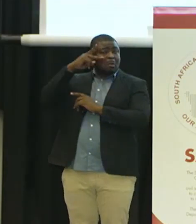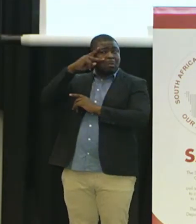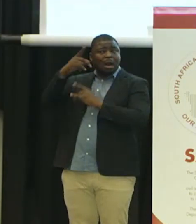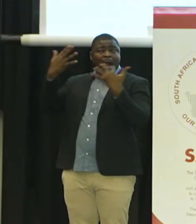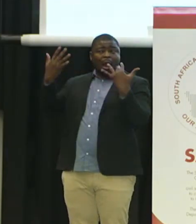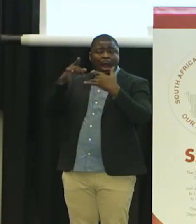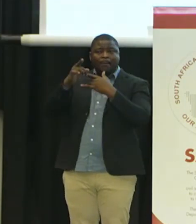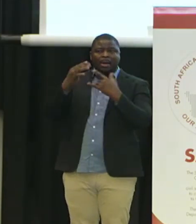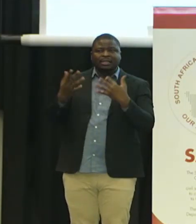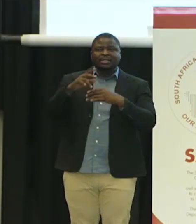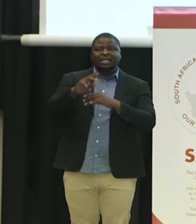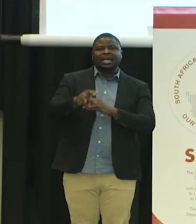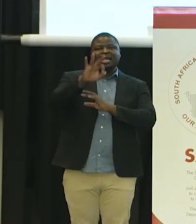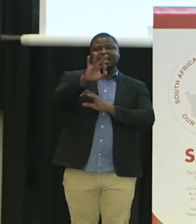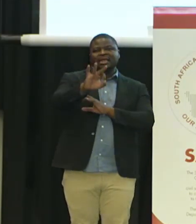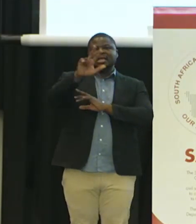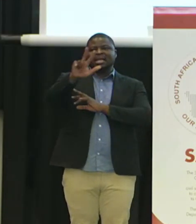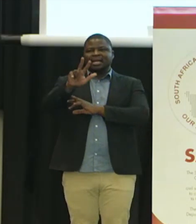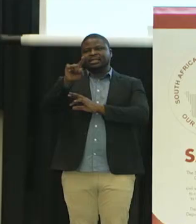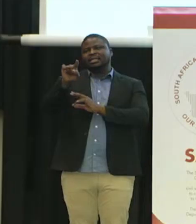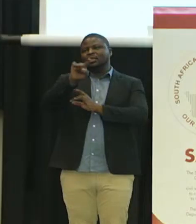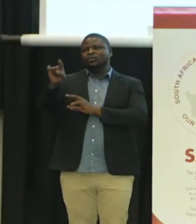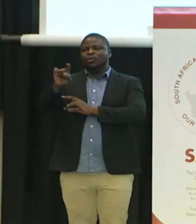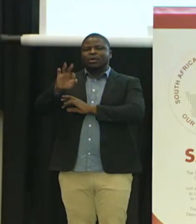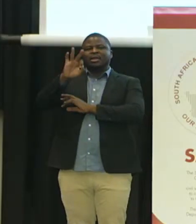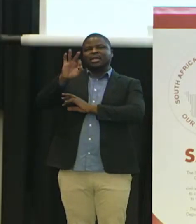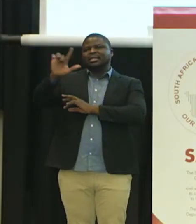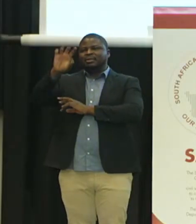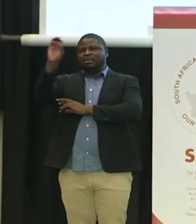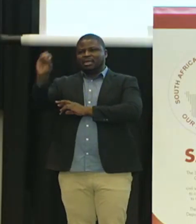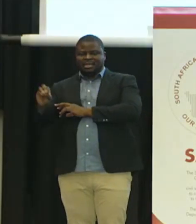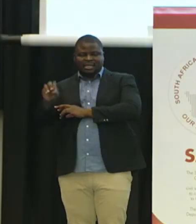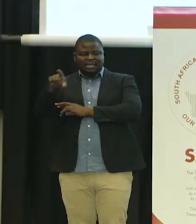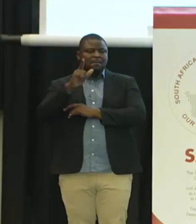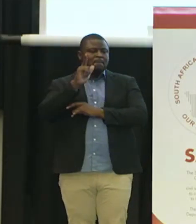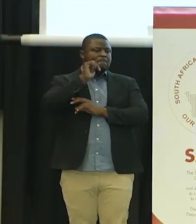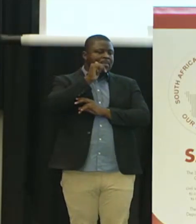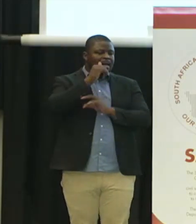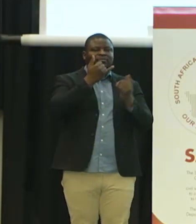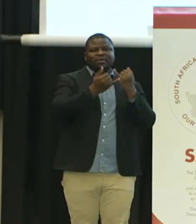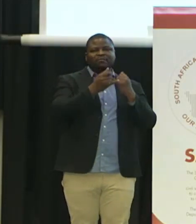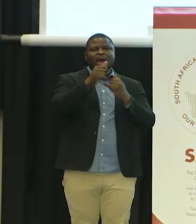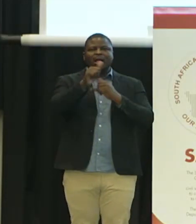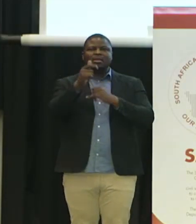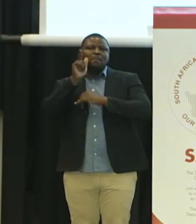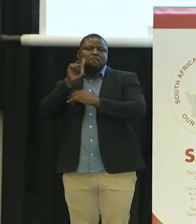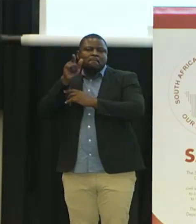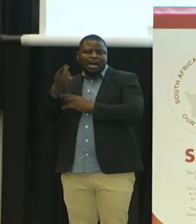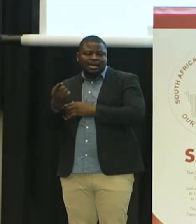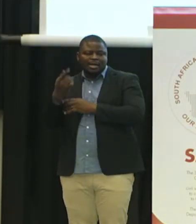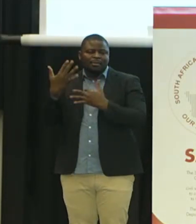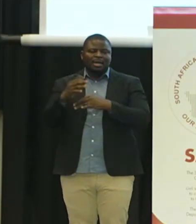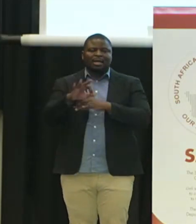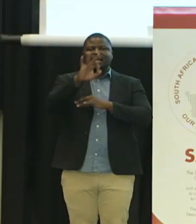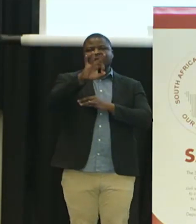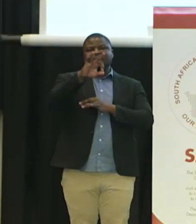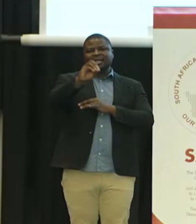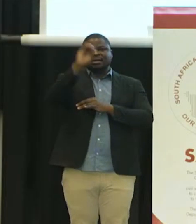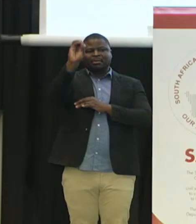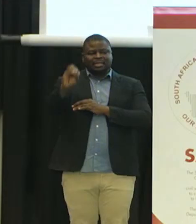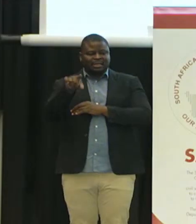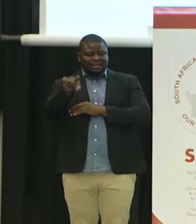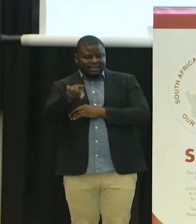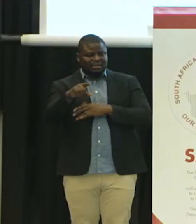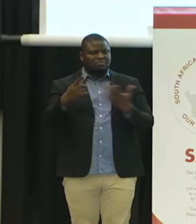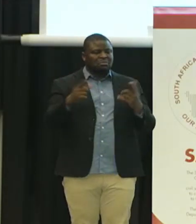to 75%. Among men who have sex with men, it's 30%. With transgender women, 46% to